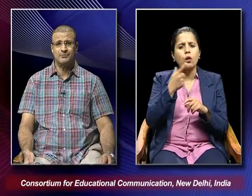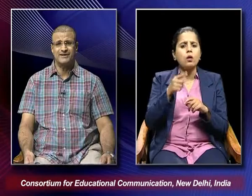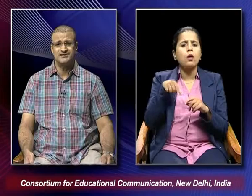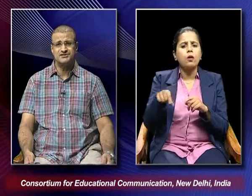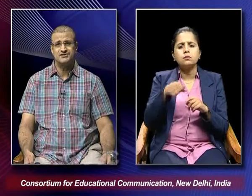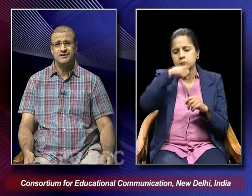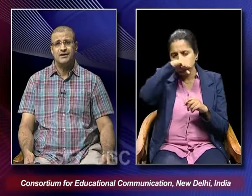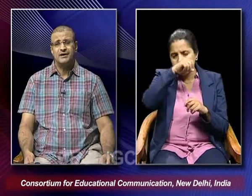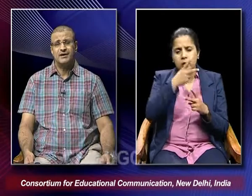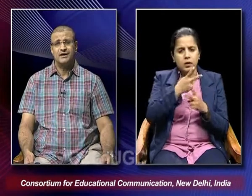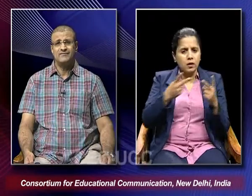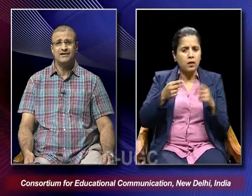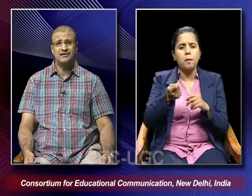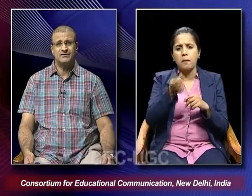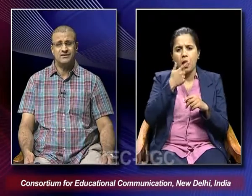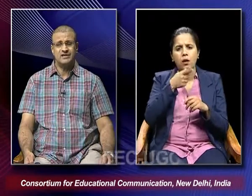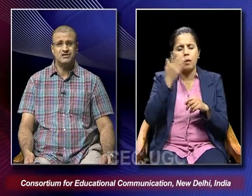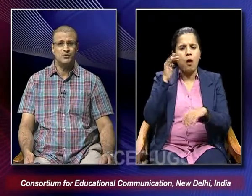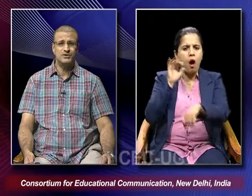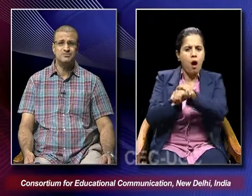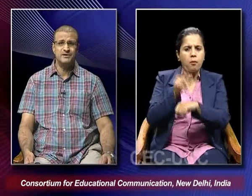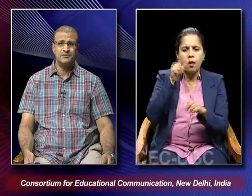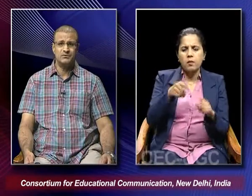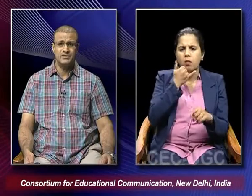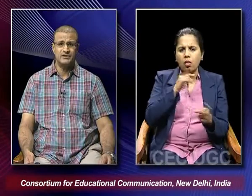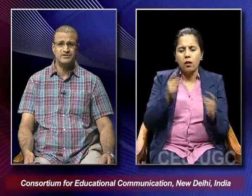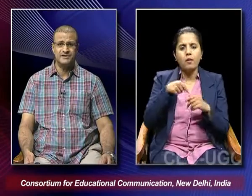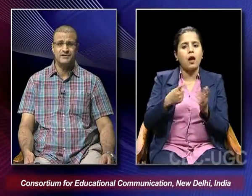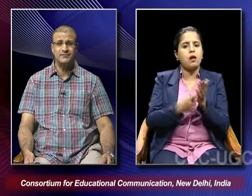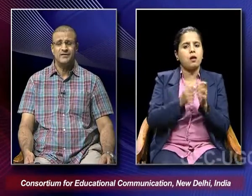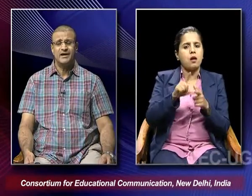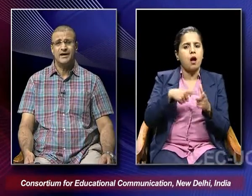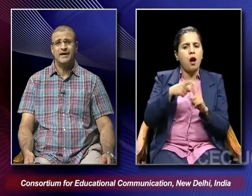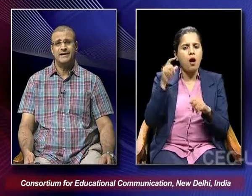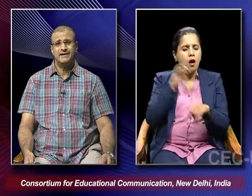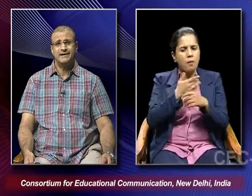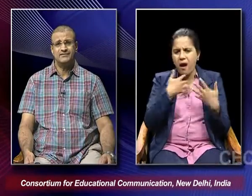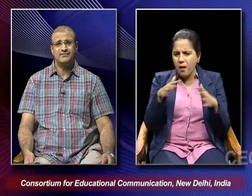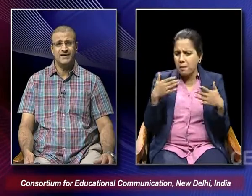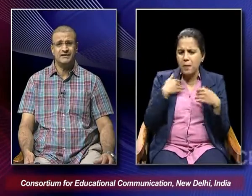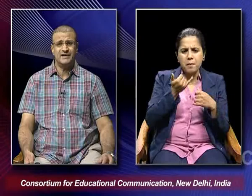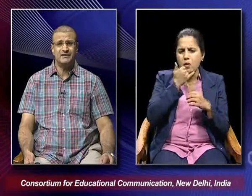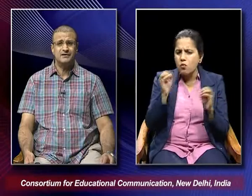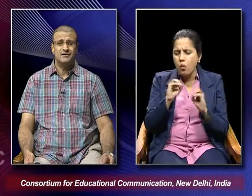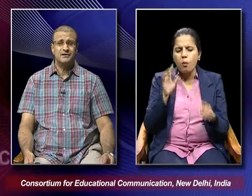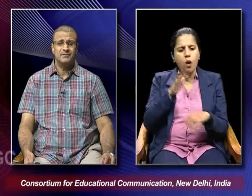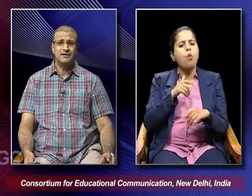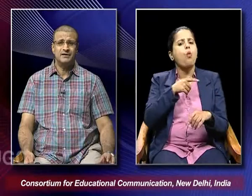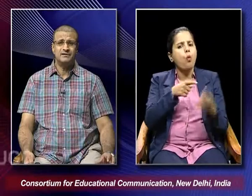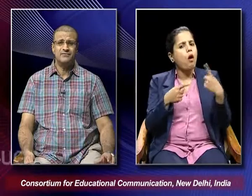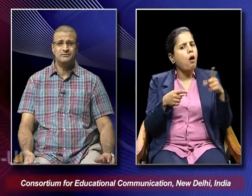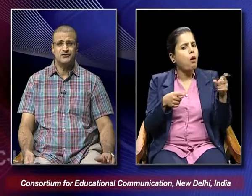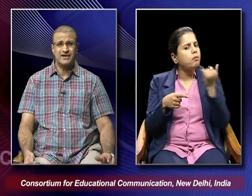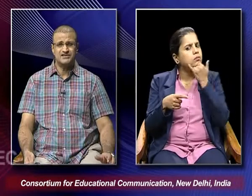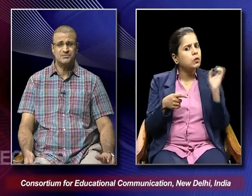or medicines, and finally when Raj Kapoor is being proven innocent. And we find that